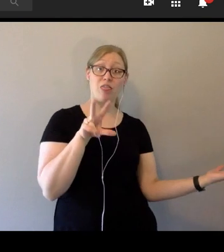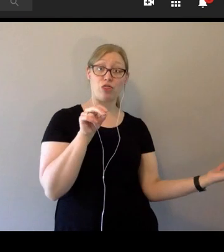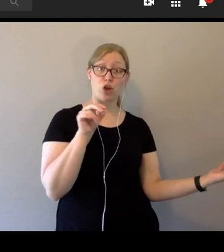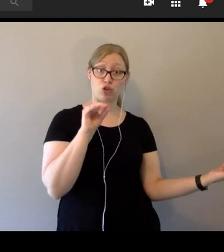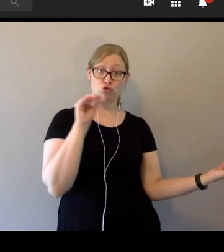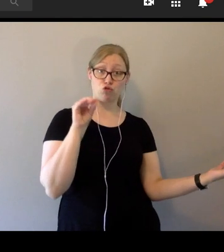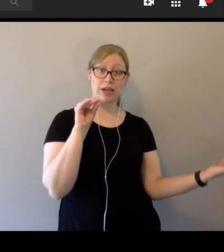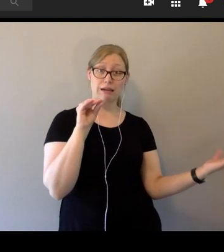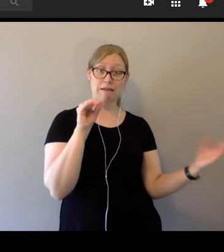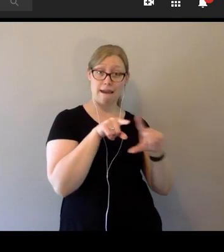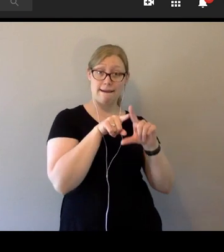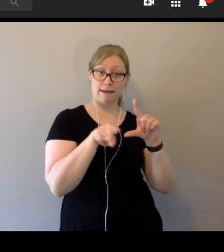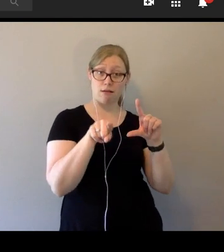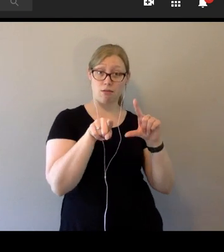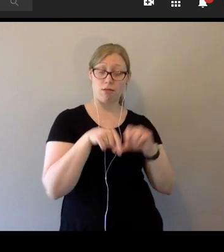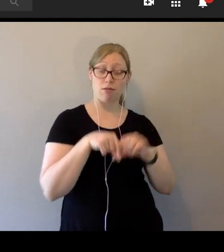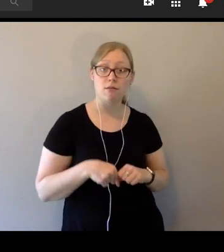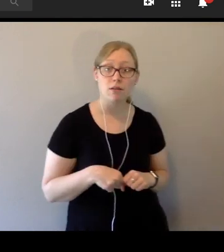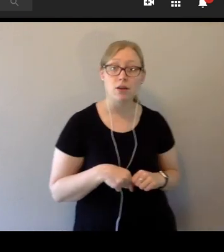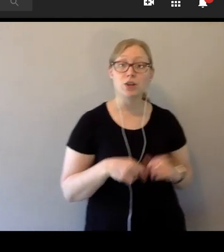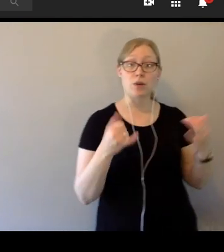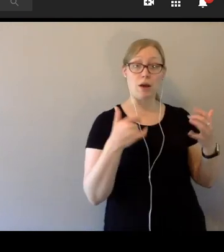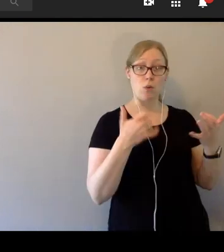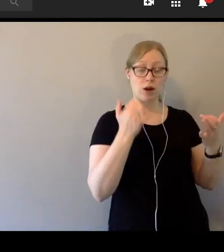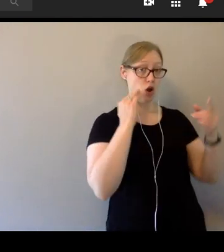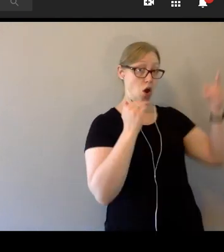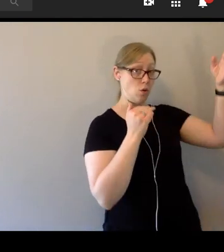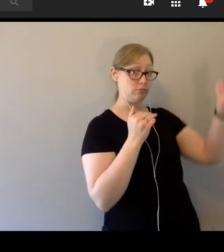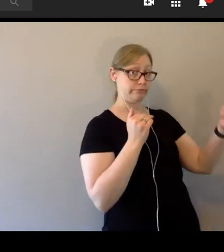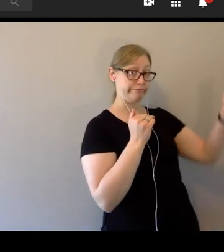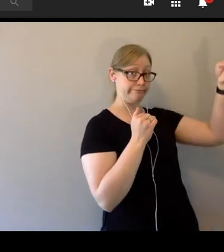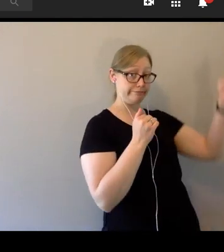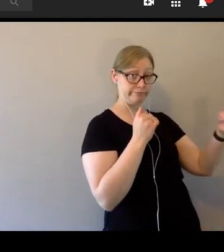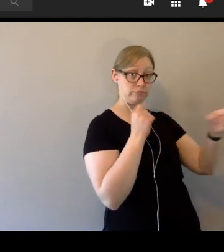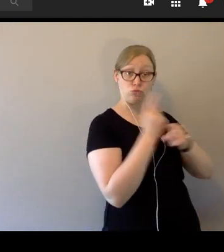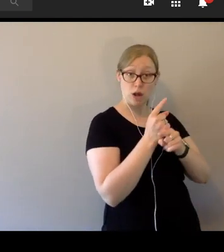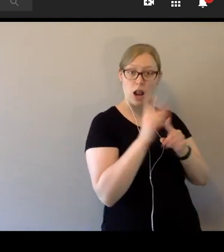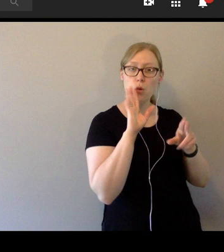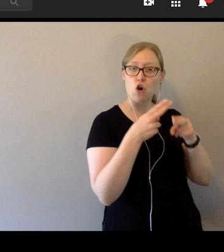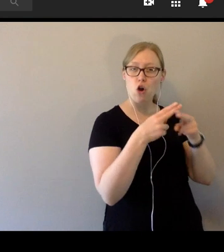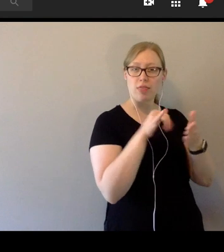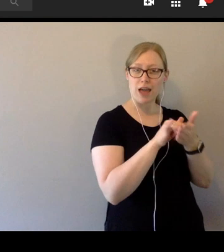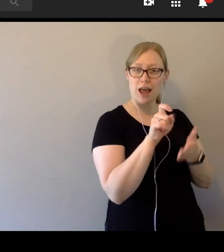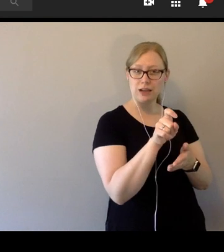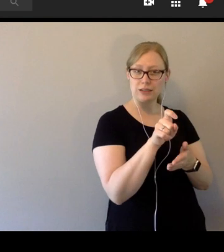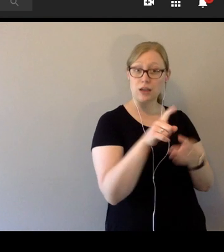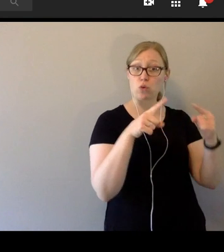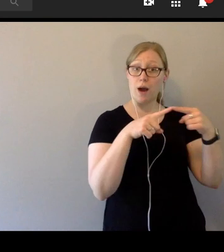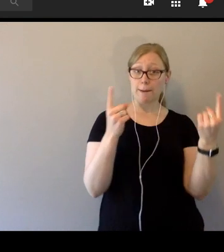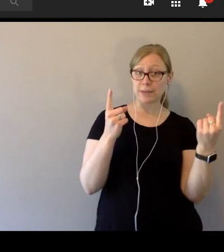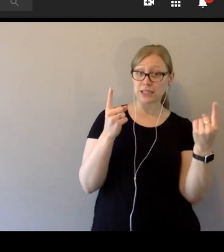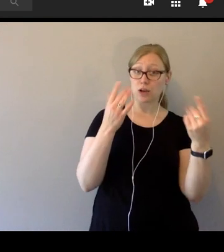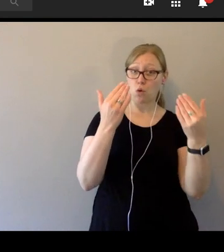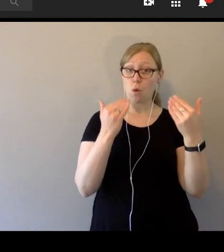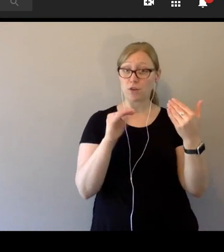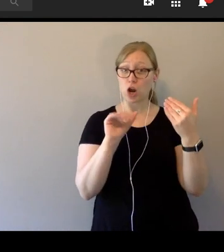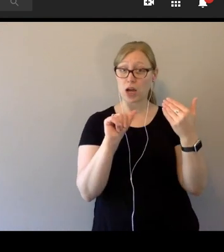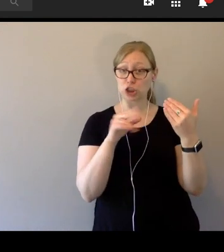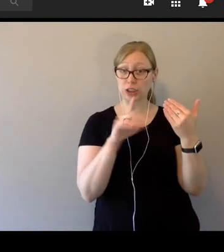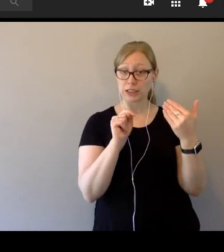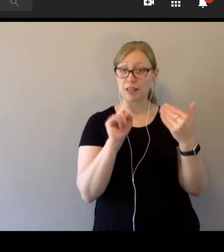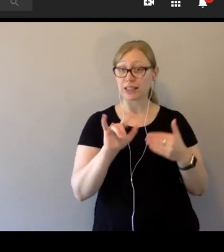triangle, and I'm going to call that x. So opposite and adjacent, that's going to be tangent. So if I take the tangent of 30